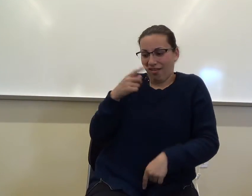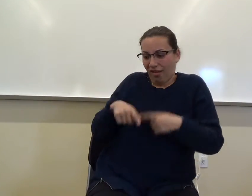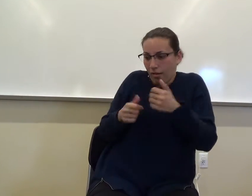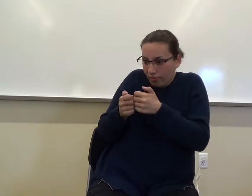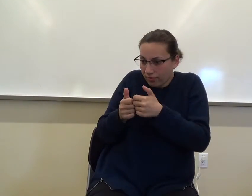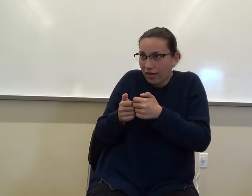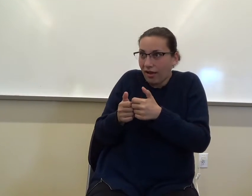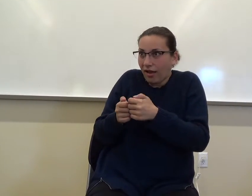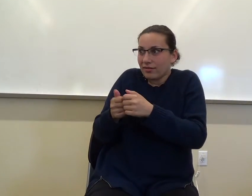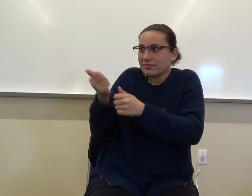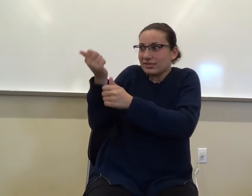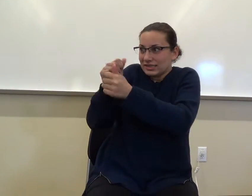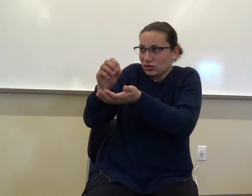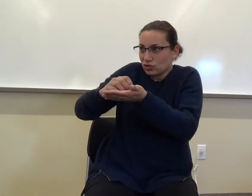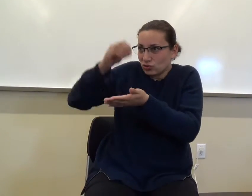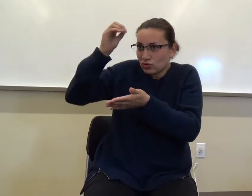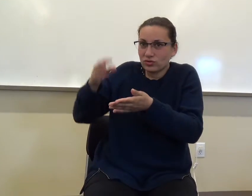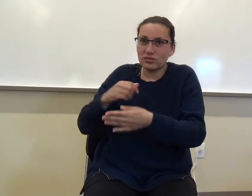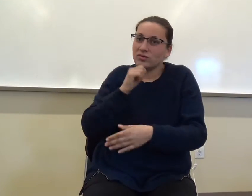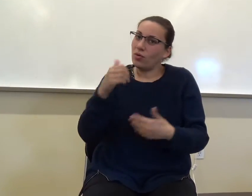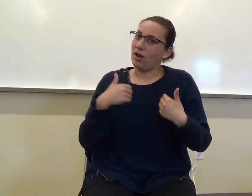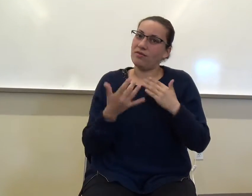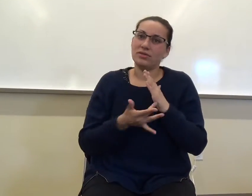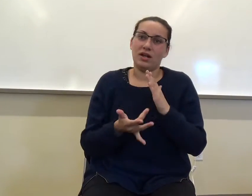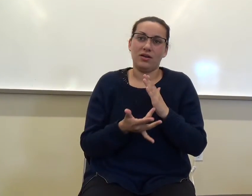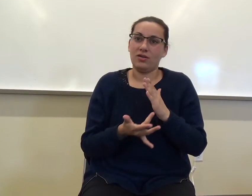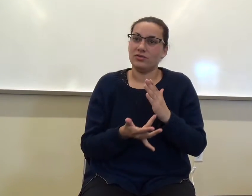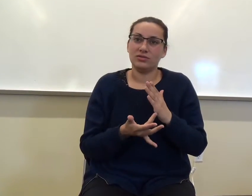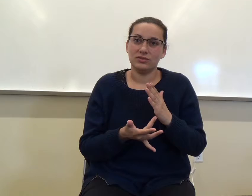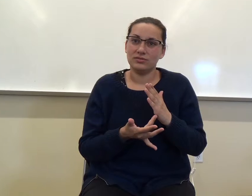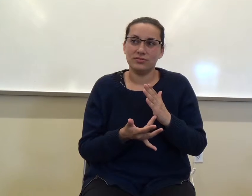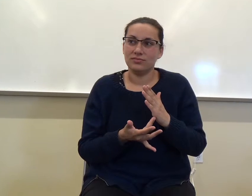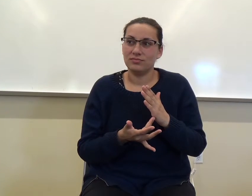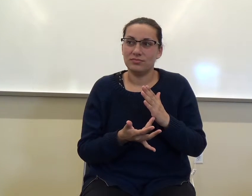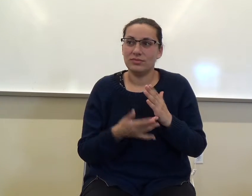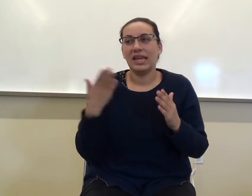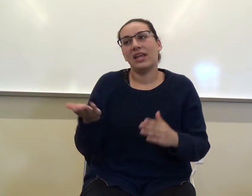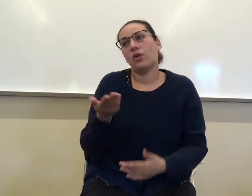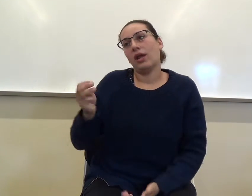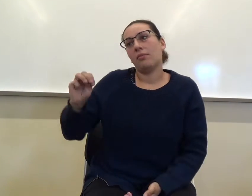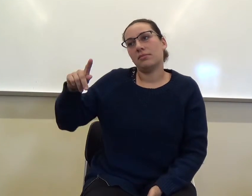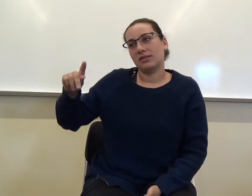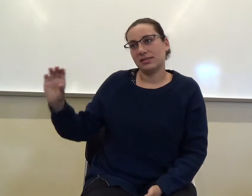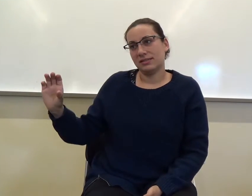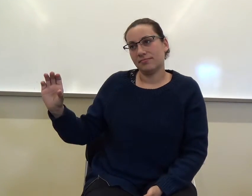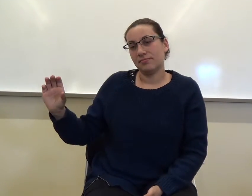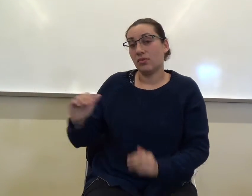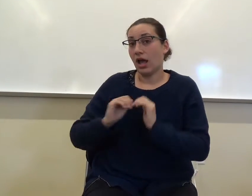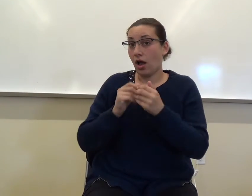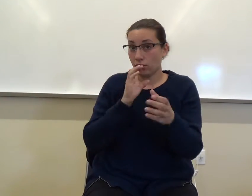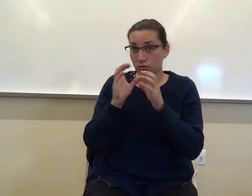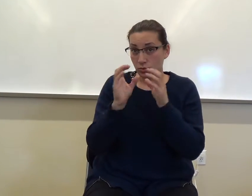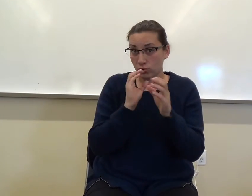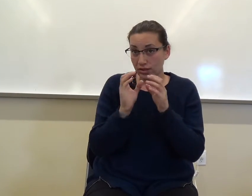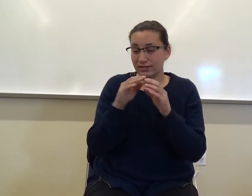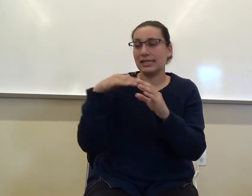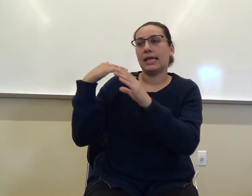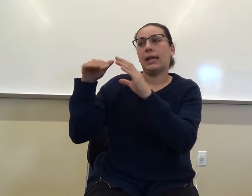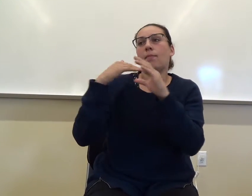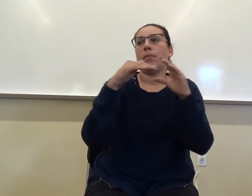don't have that technology at MPC, so we're communicating with you by email, okay? But we